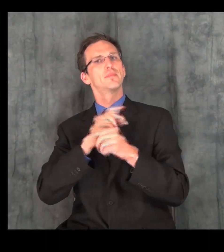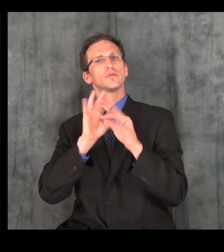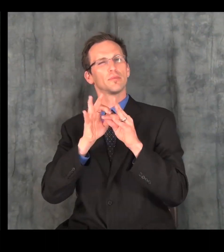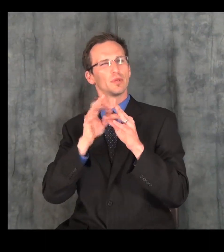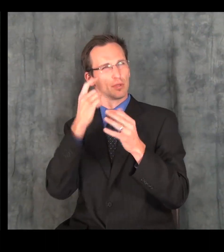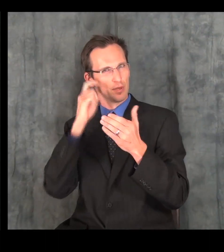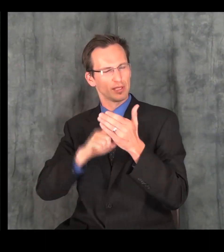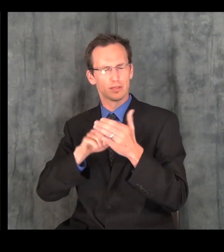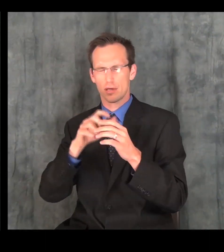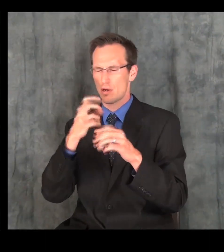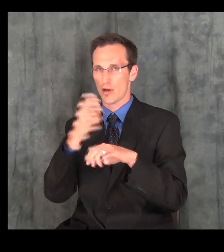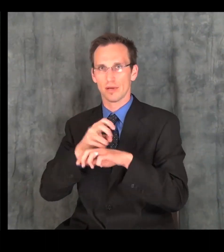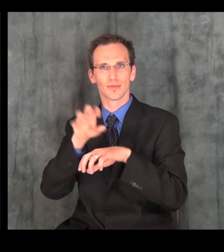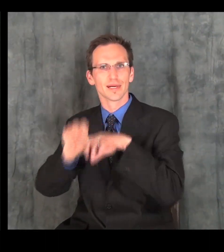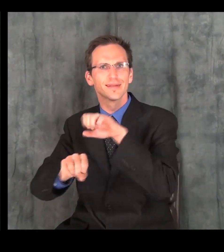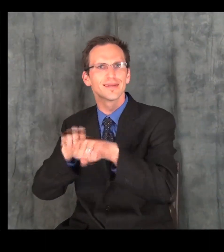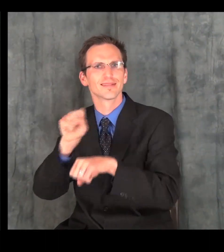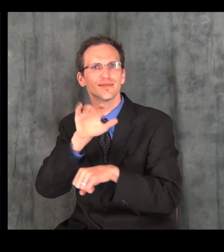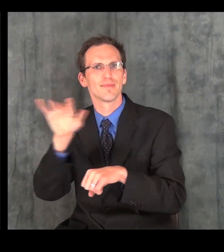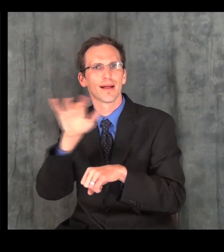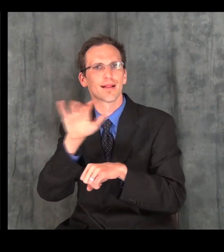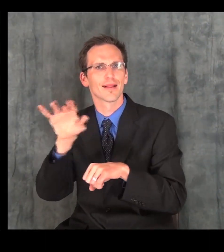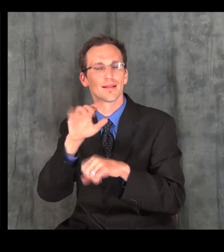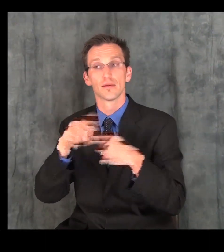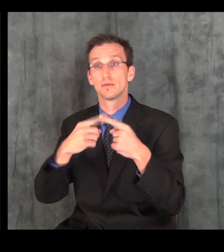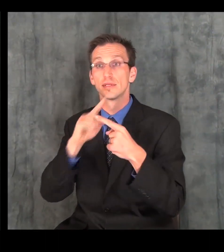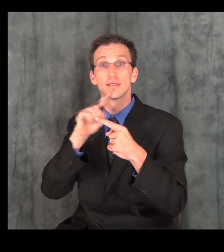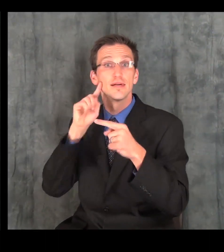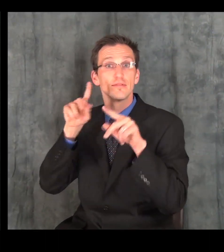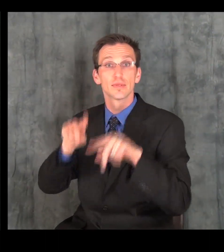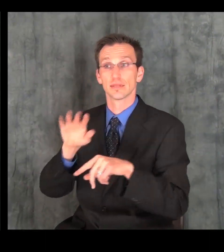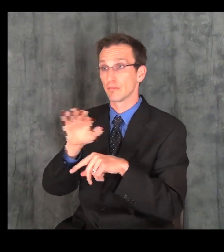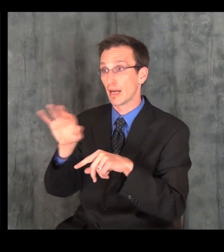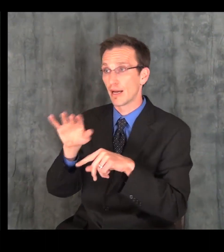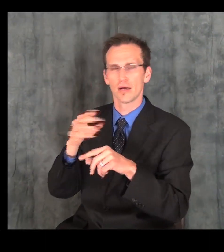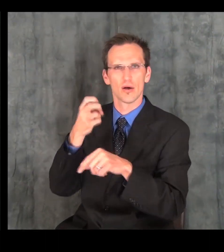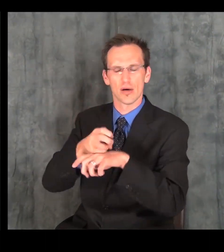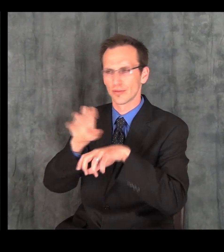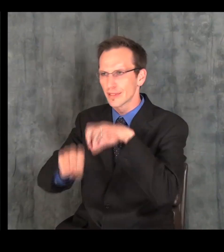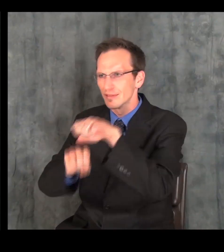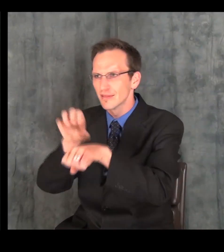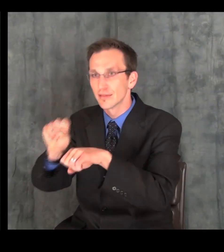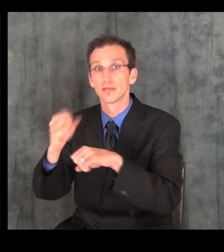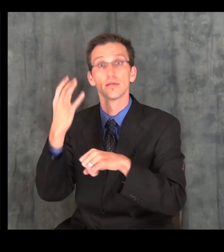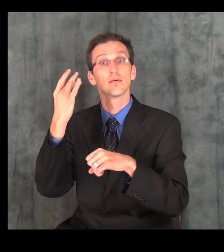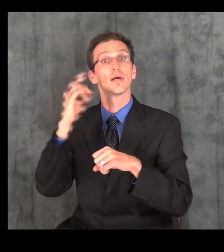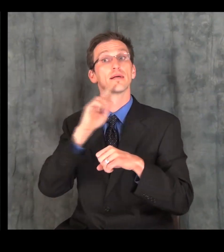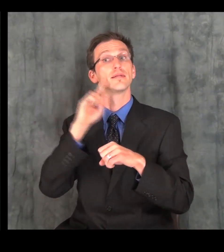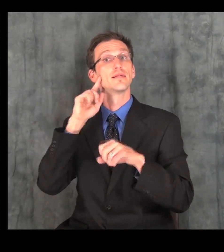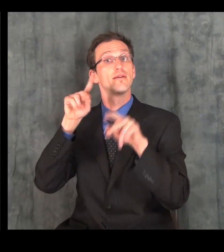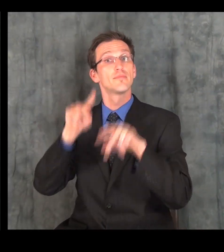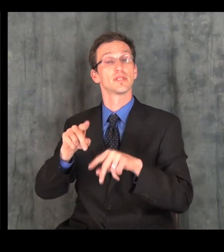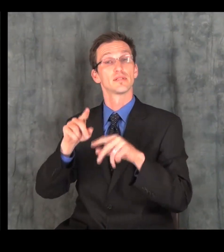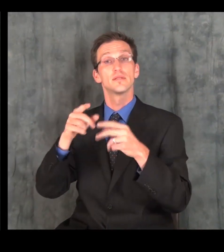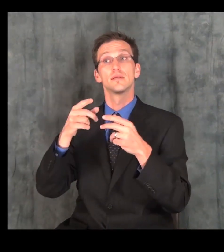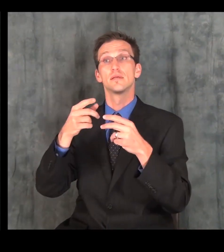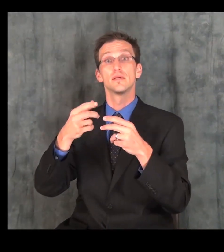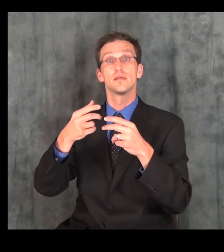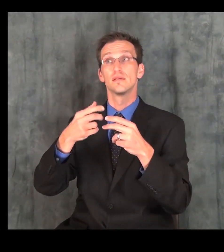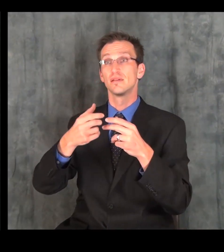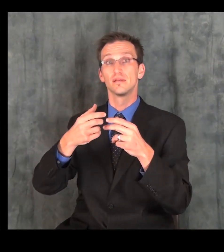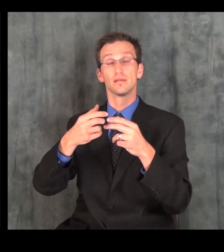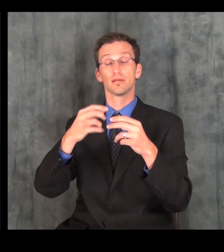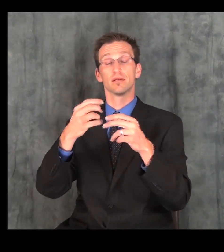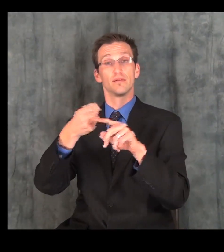the finger spelling of deaf people, primarily because the deaf person was located far away